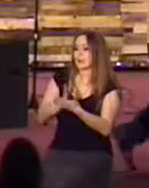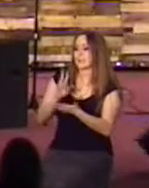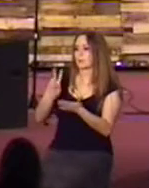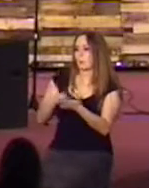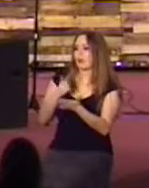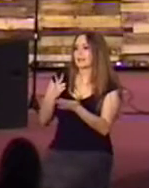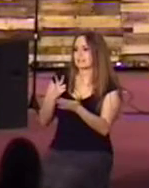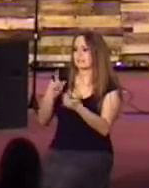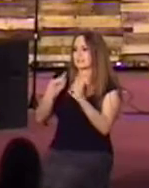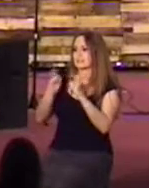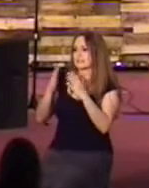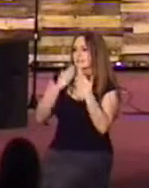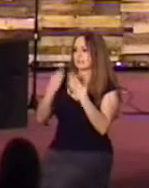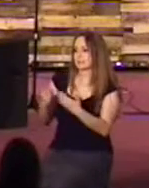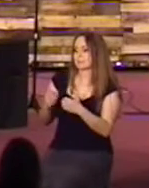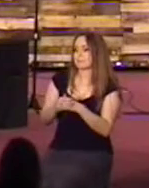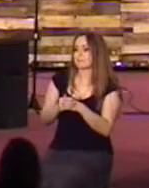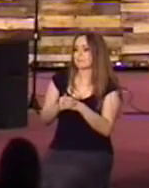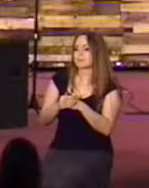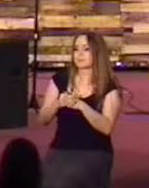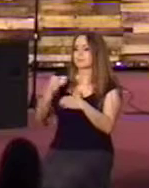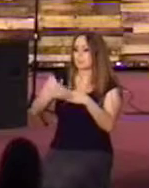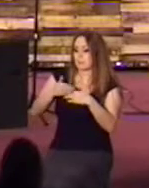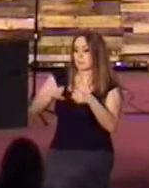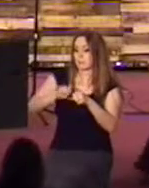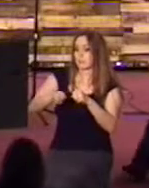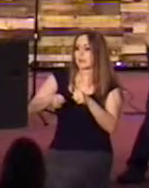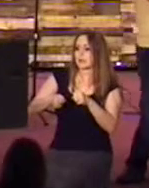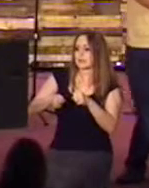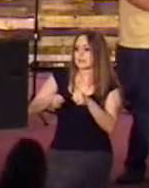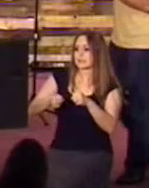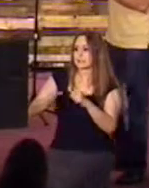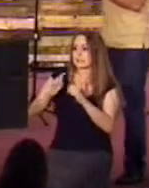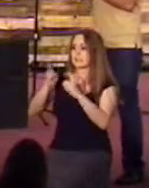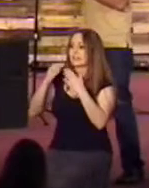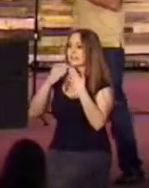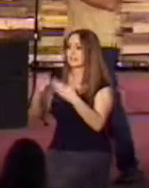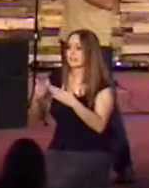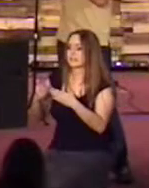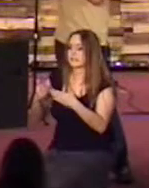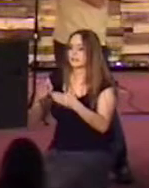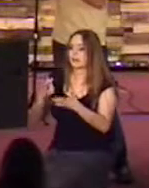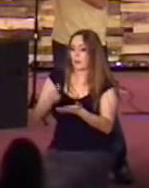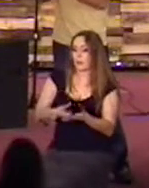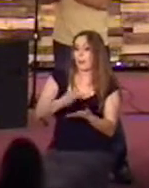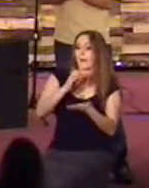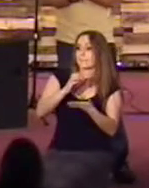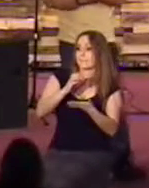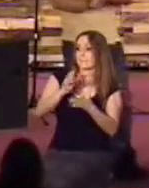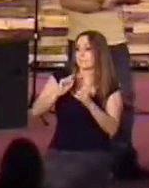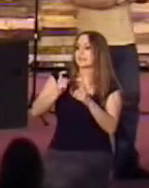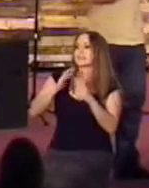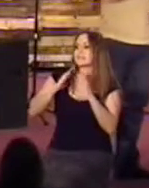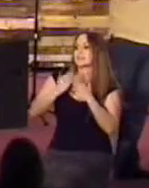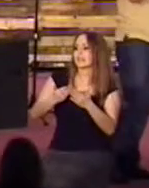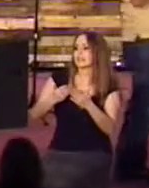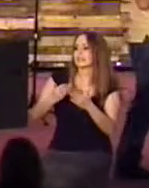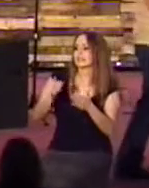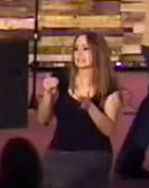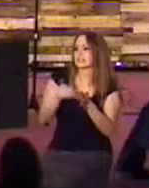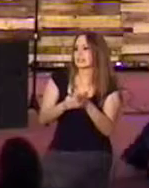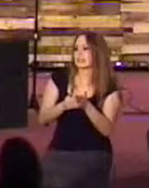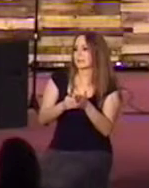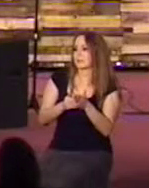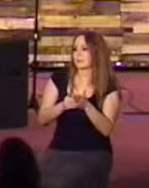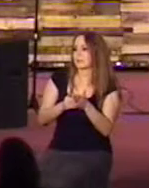thanks. So he breaks the bread, he gives thanks, and then he breaks, and then he grabs the cup, and he gives thanks over the cup, and he passes it to